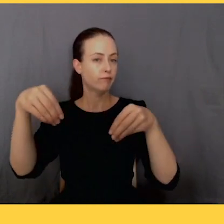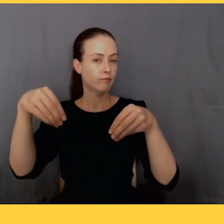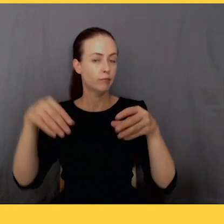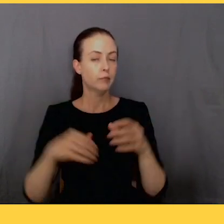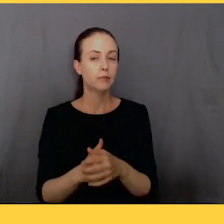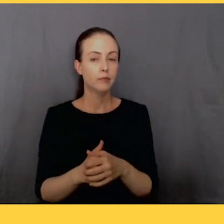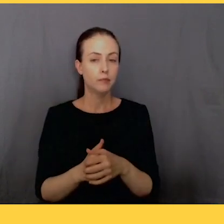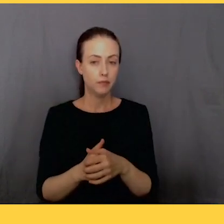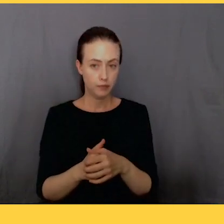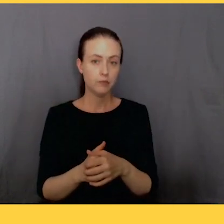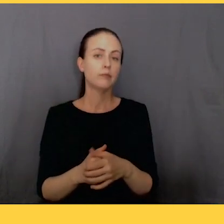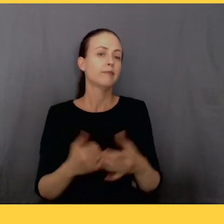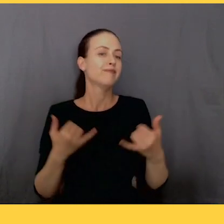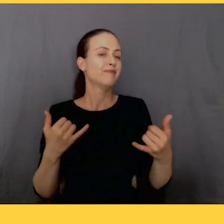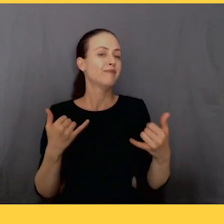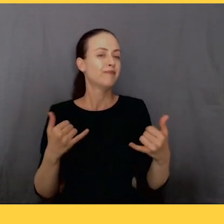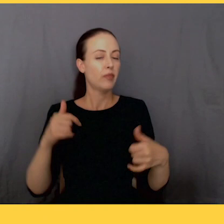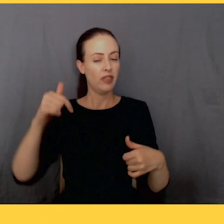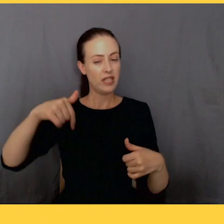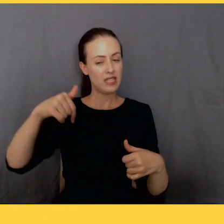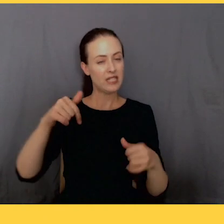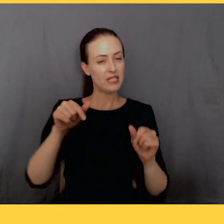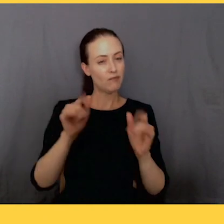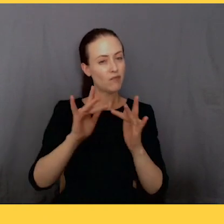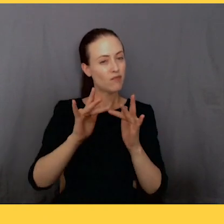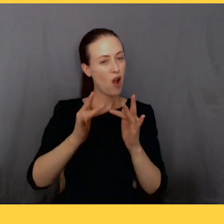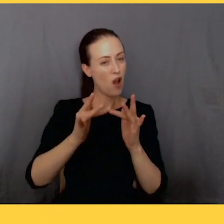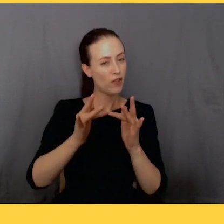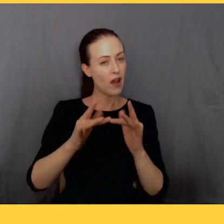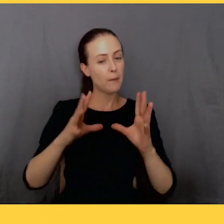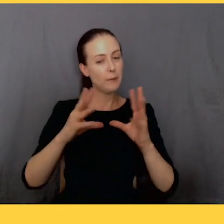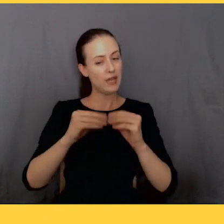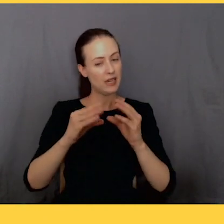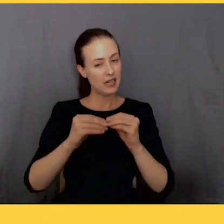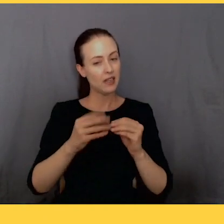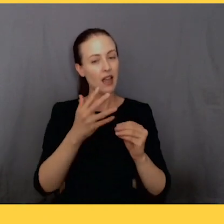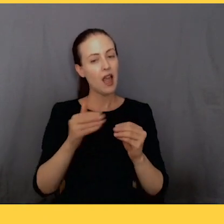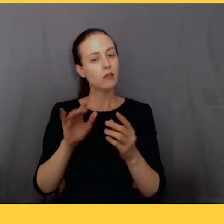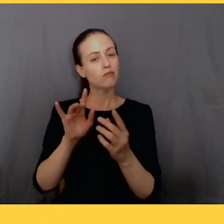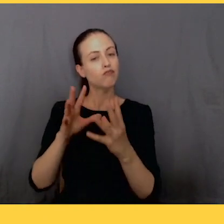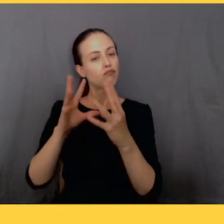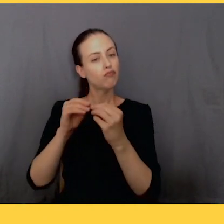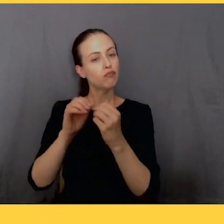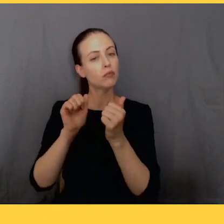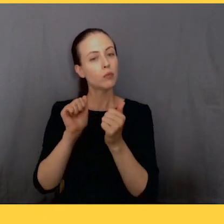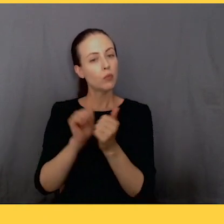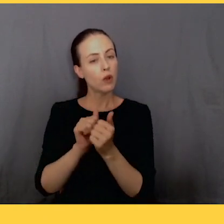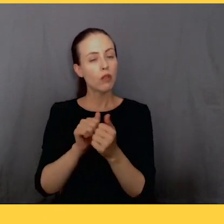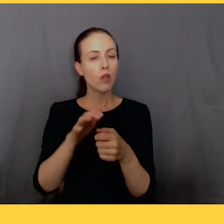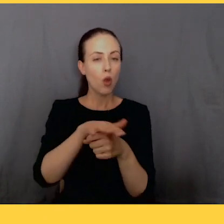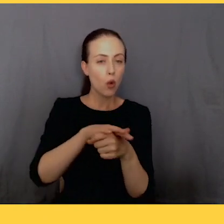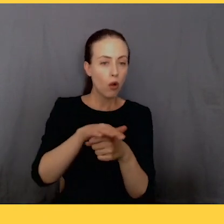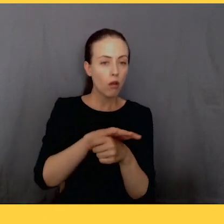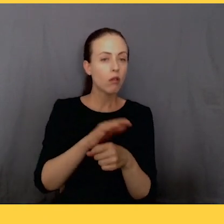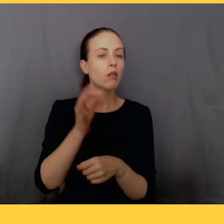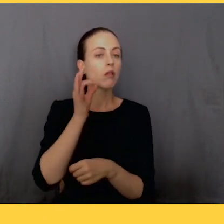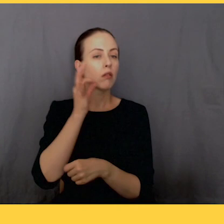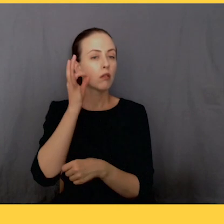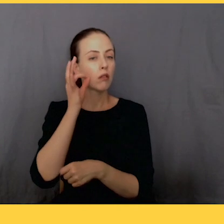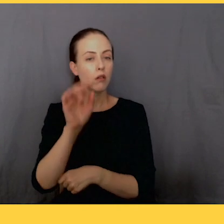virtual community meetings, meetings with local and tribal governments, as well as safety partners. You'll